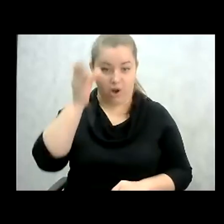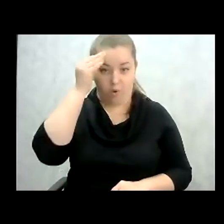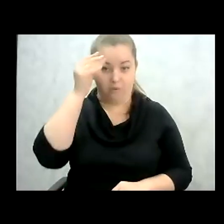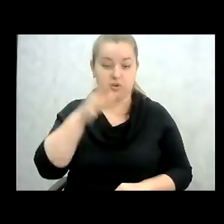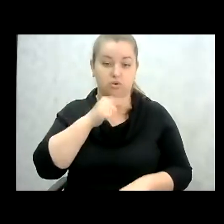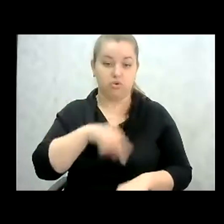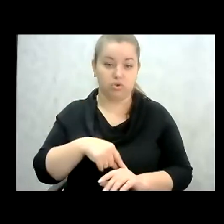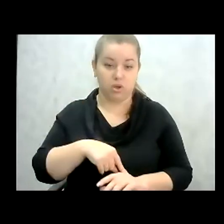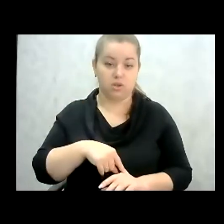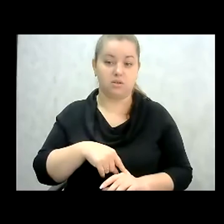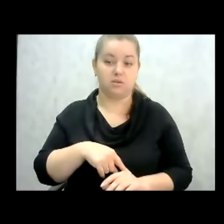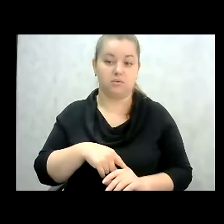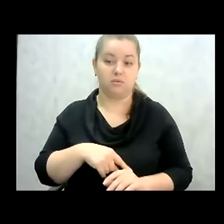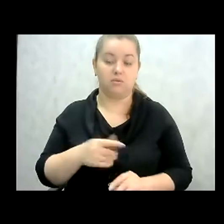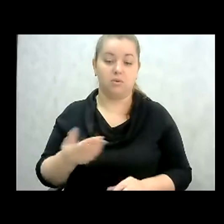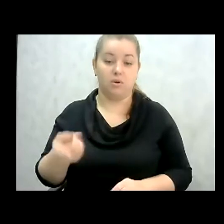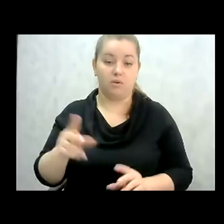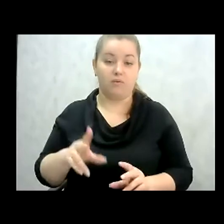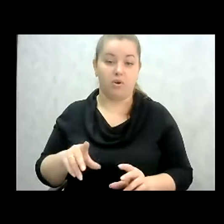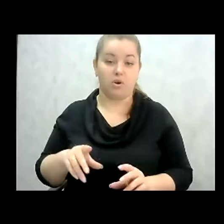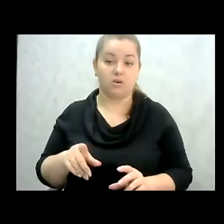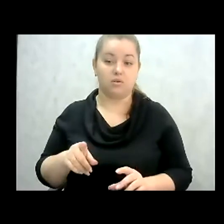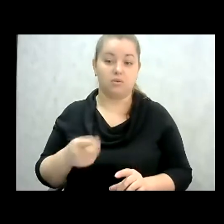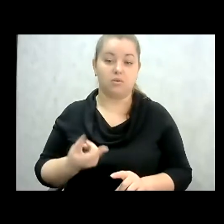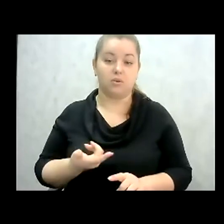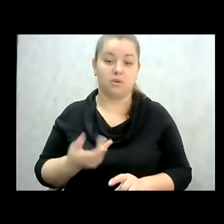understand, especially in view of the lack of time.